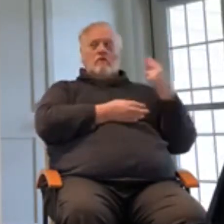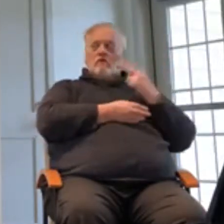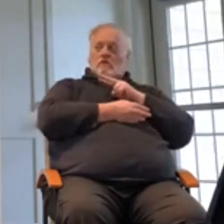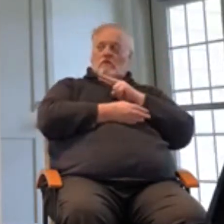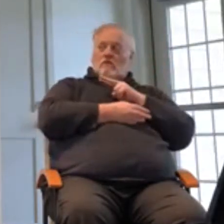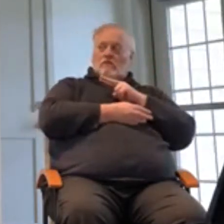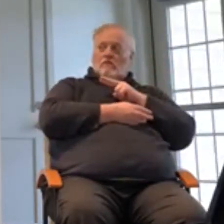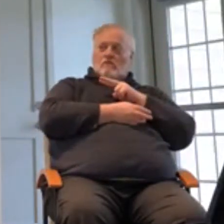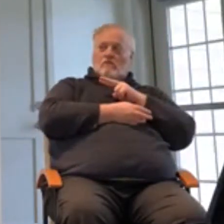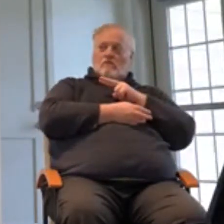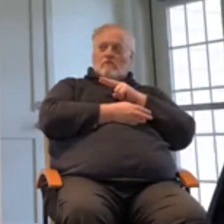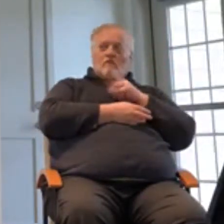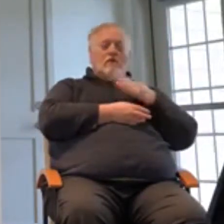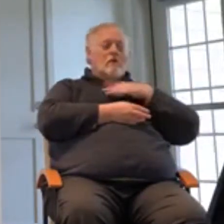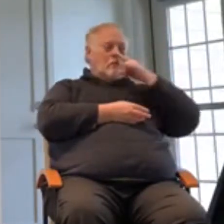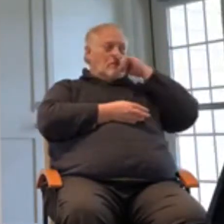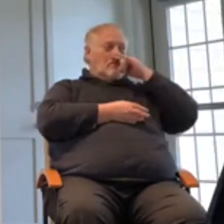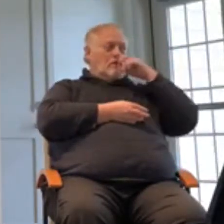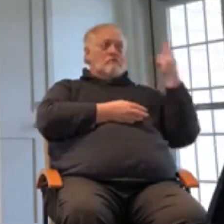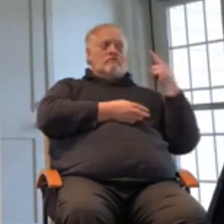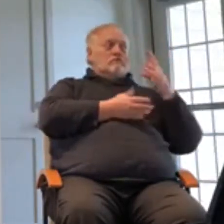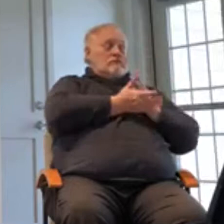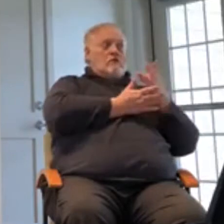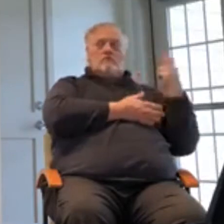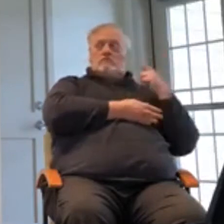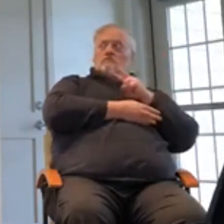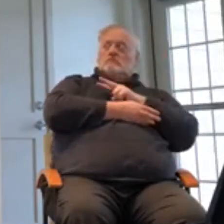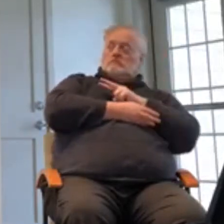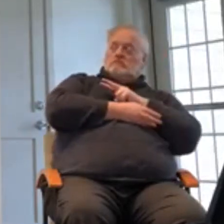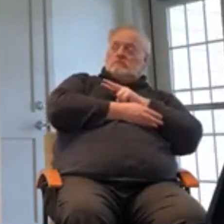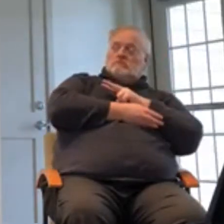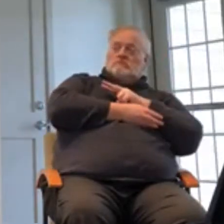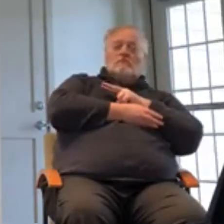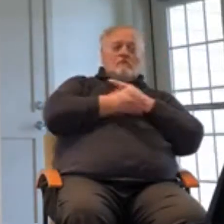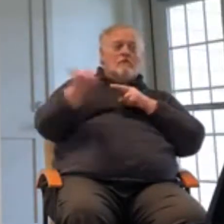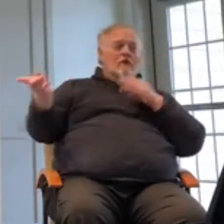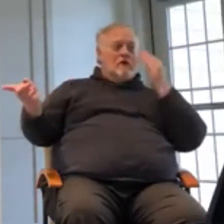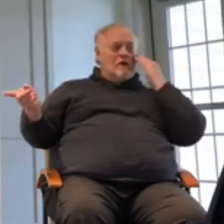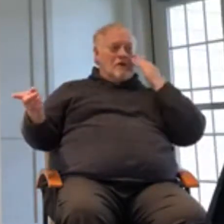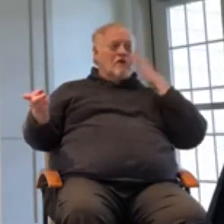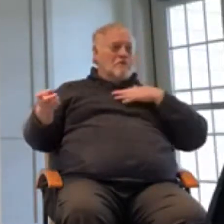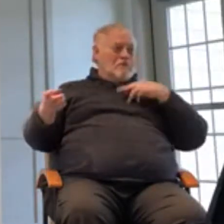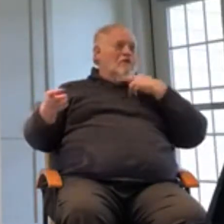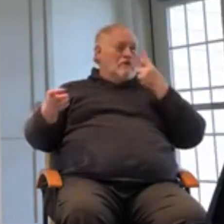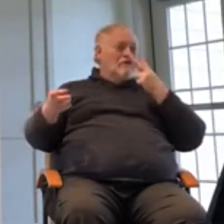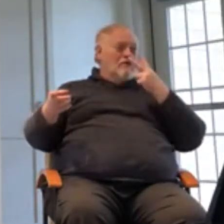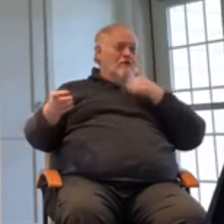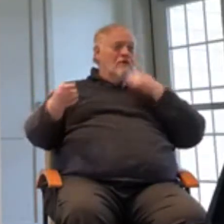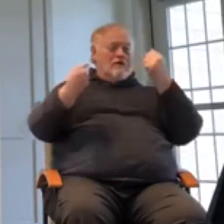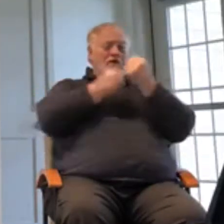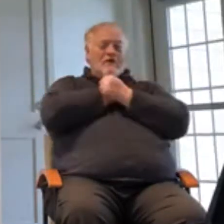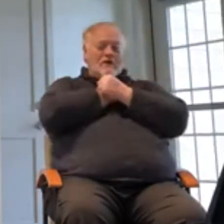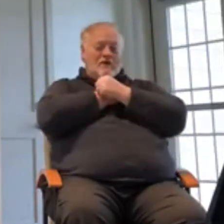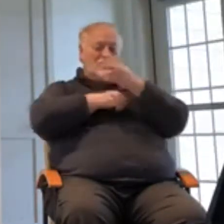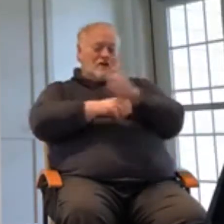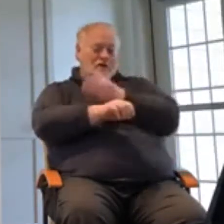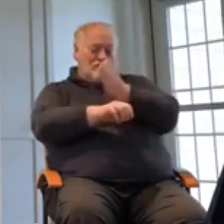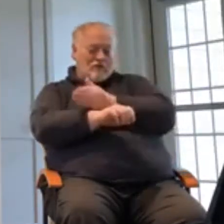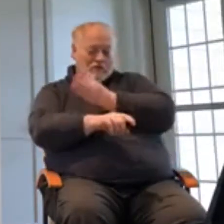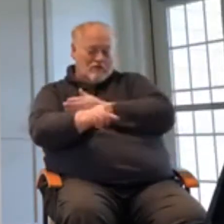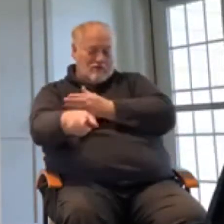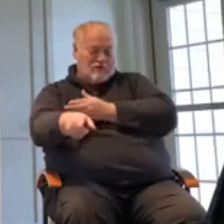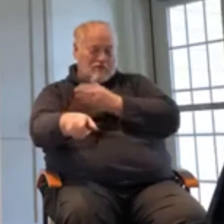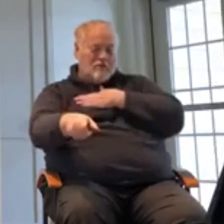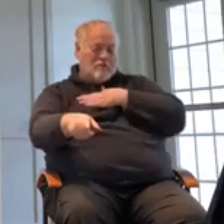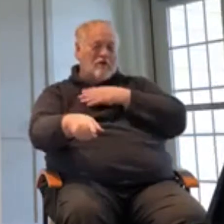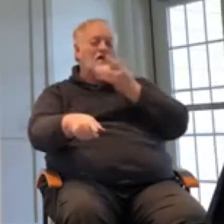Ha! My kids look at me. They know my voice, right? I love sheep. I absolutely do. I think